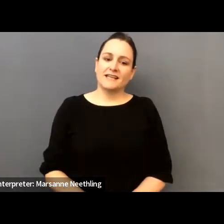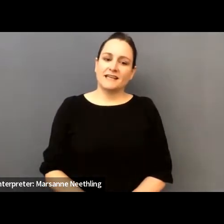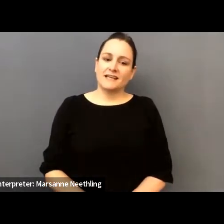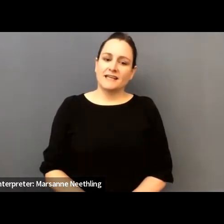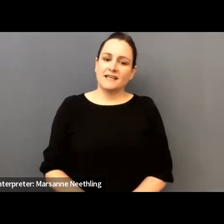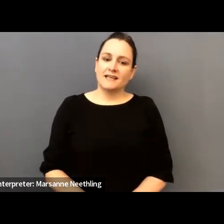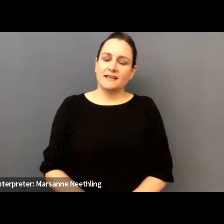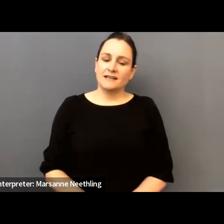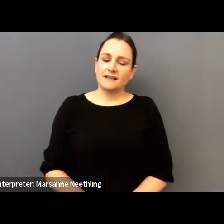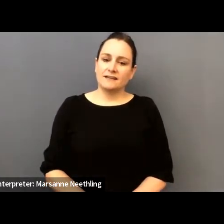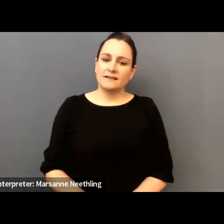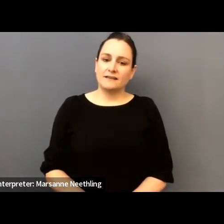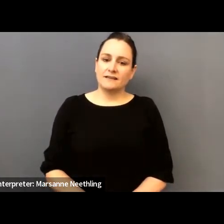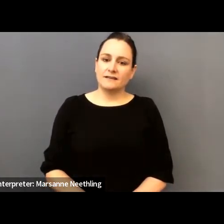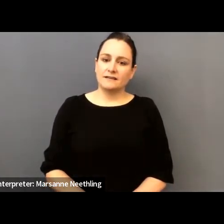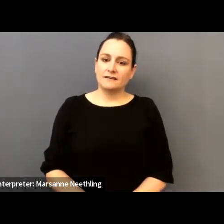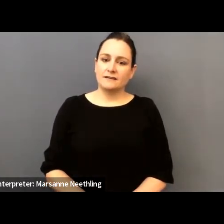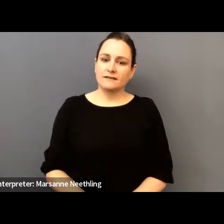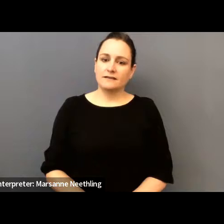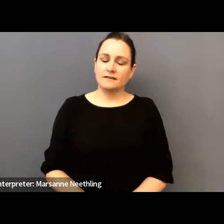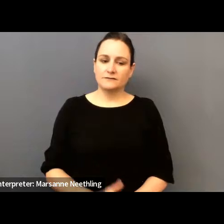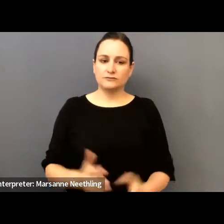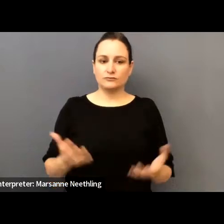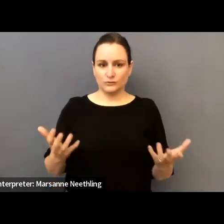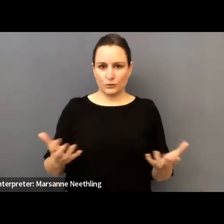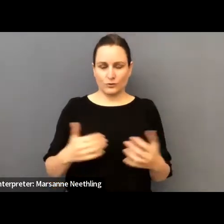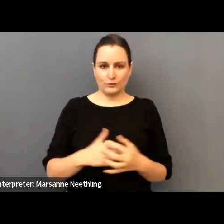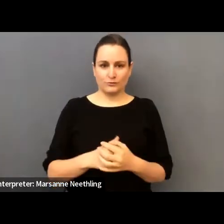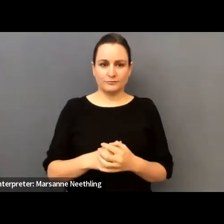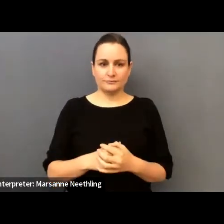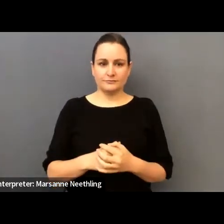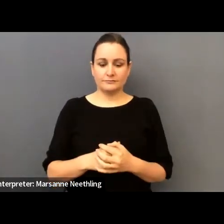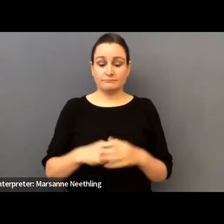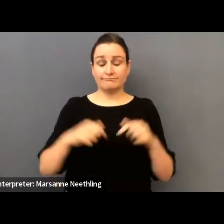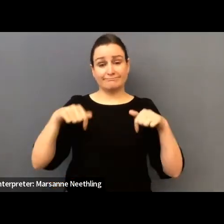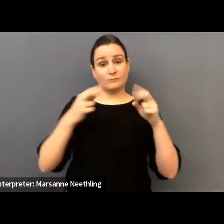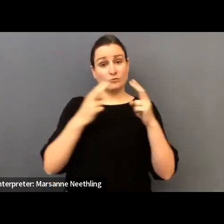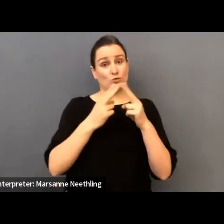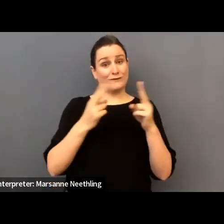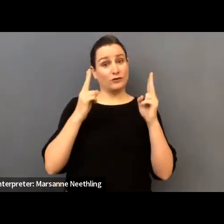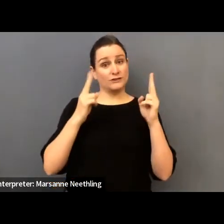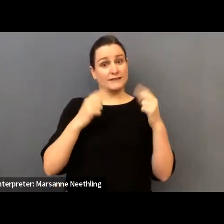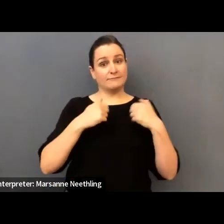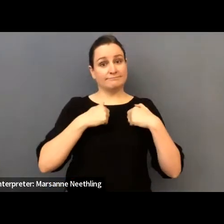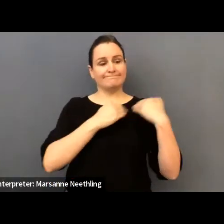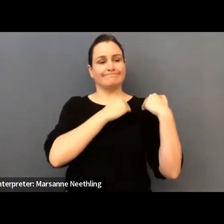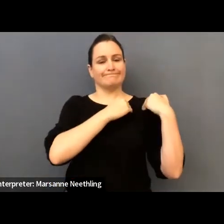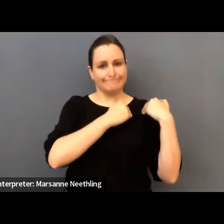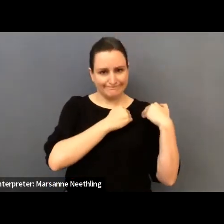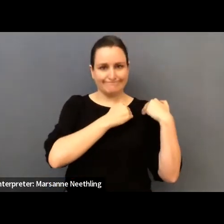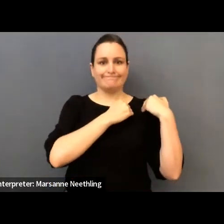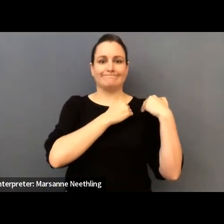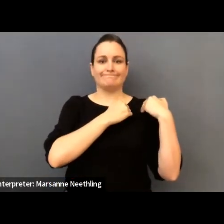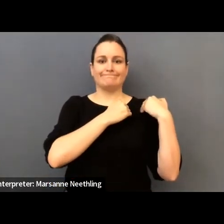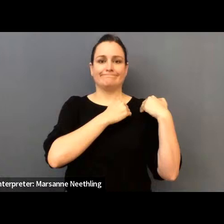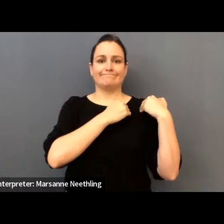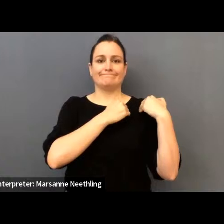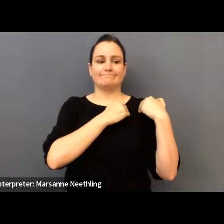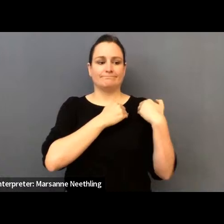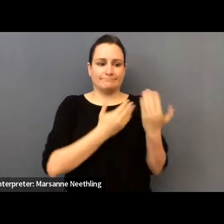what we supposed to provide then as higher education institutions, if we implement